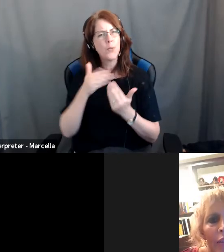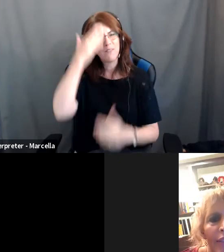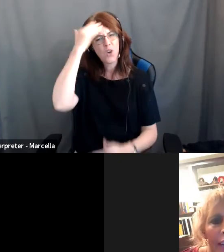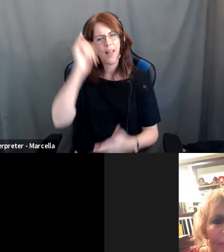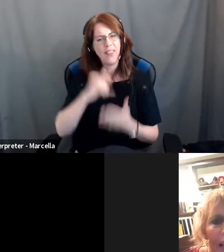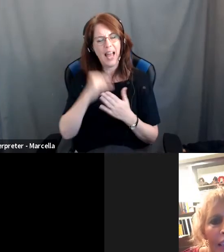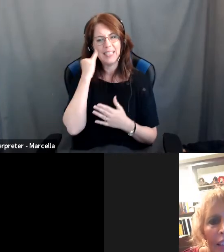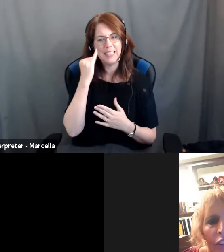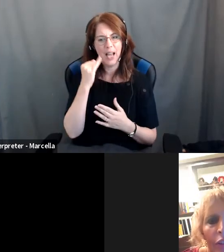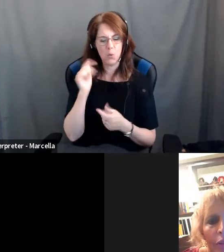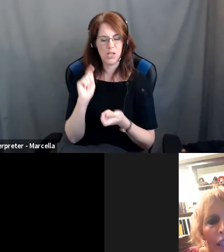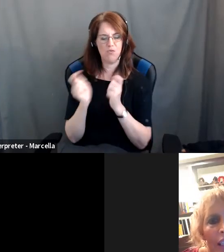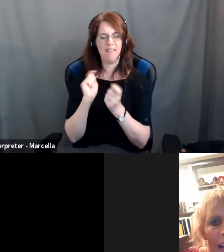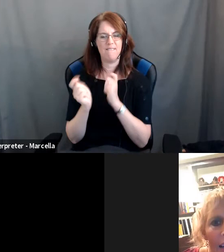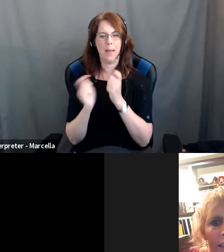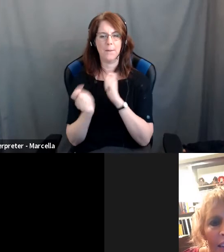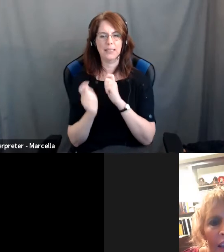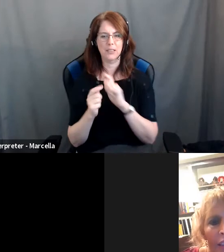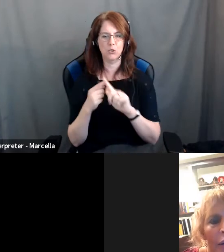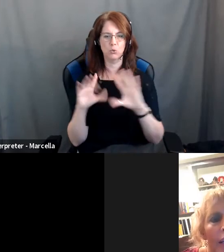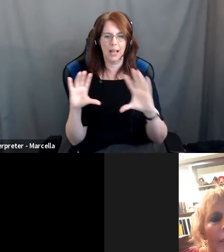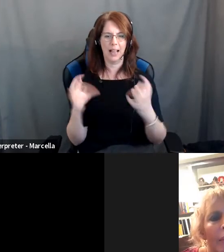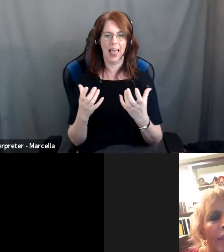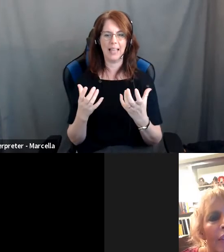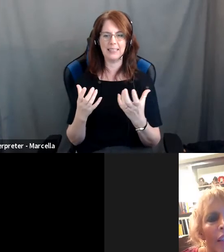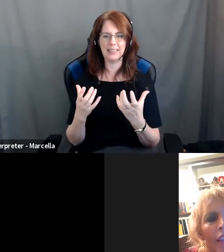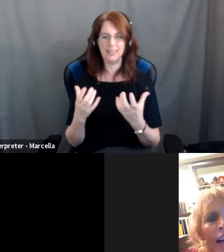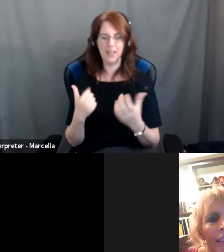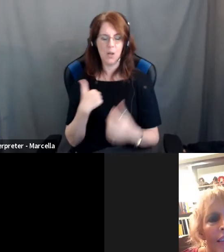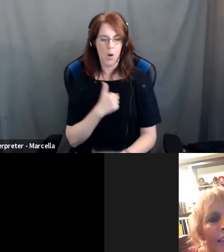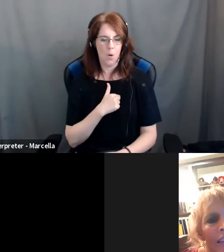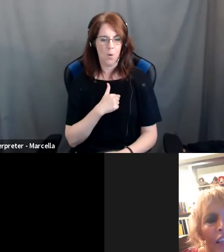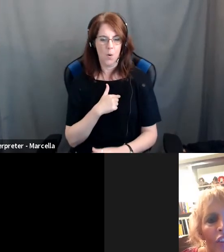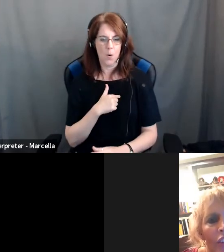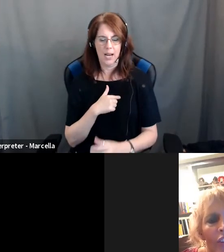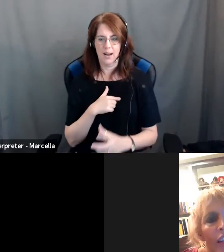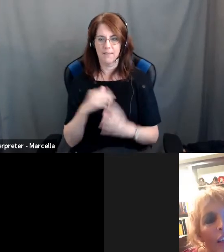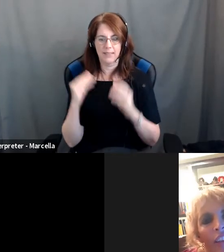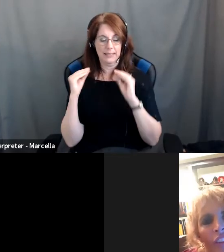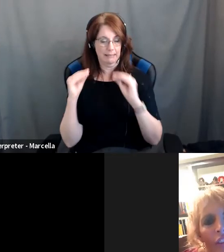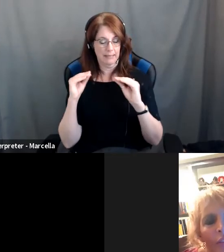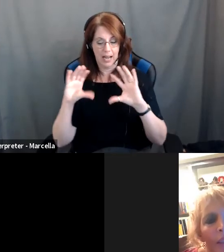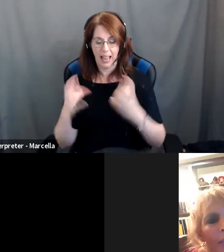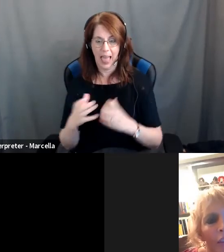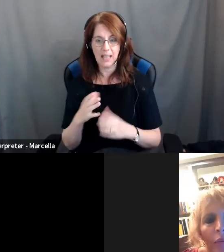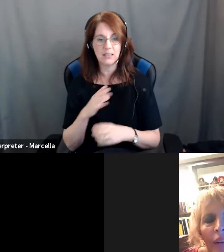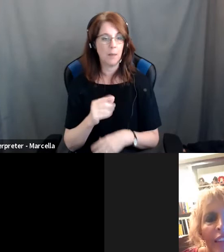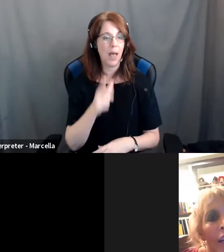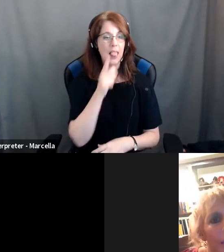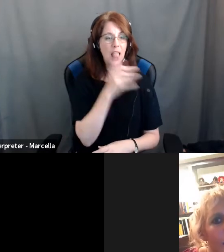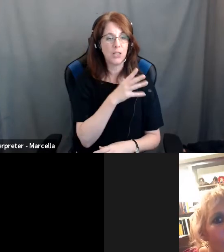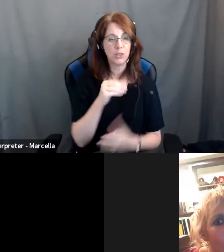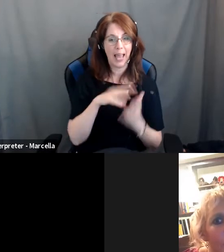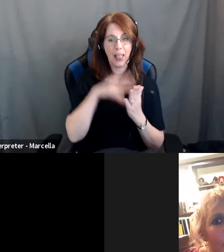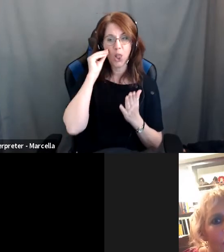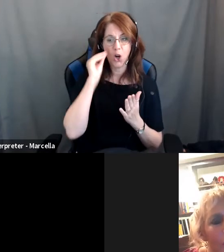we revamped that into a class. So we've done classes and lunch and learns, and our lunch and learns, we do, I think